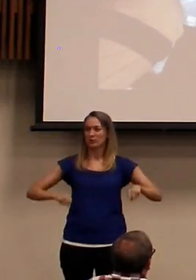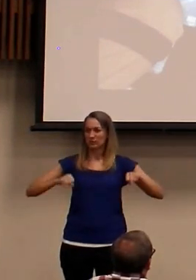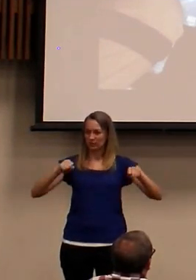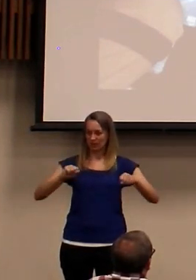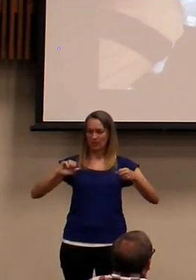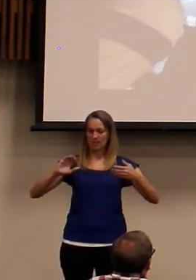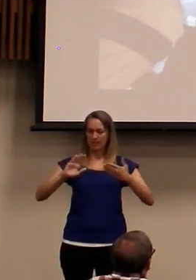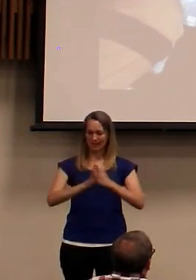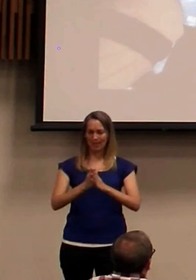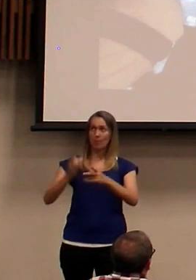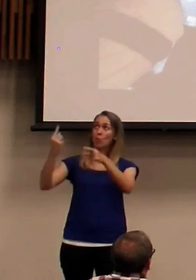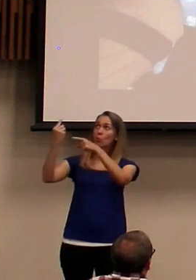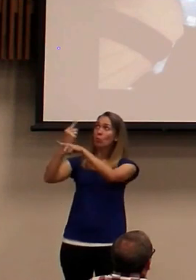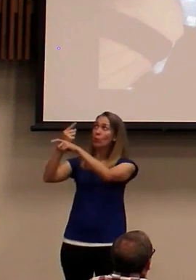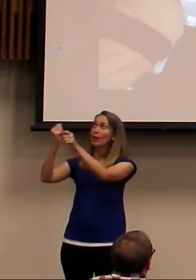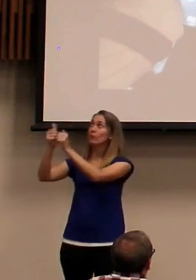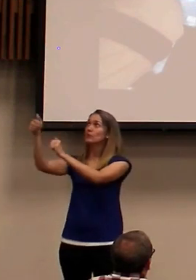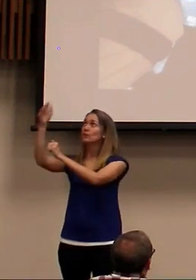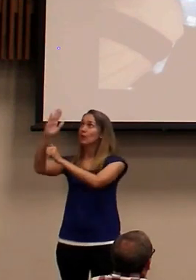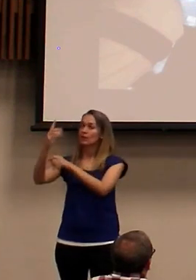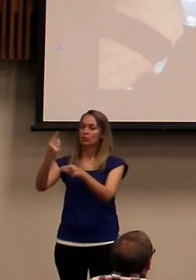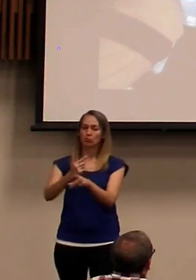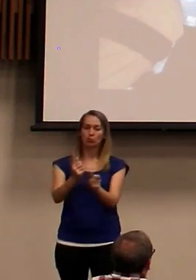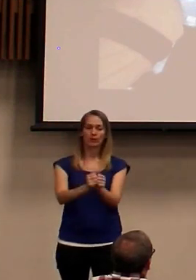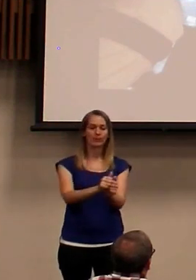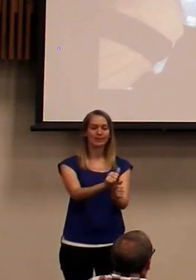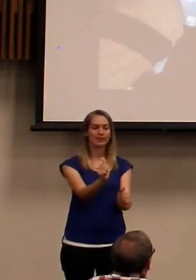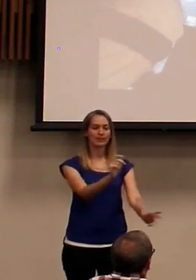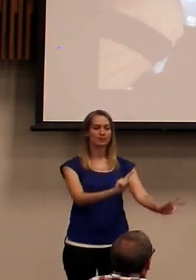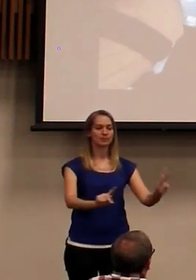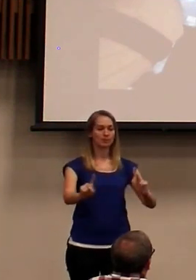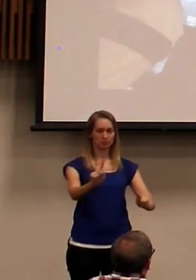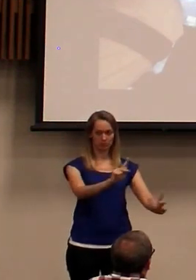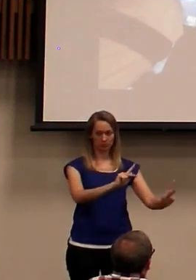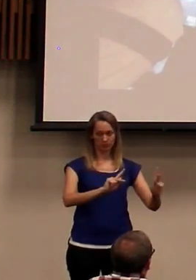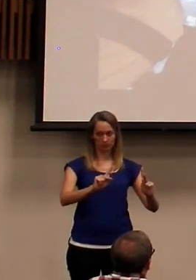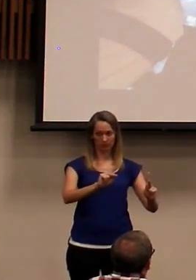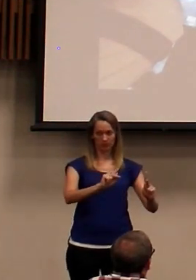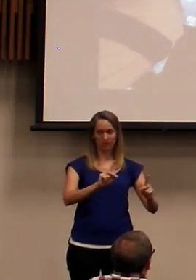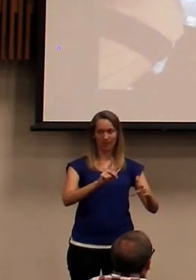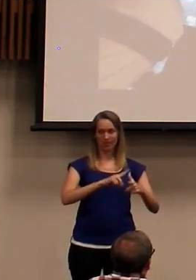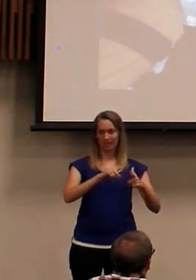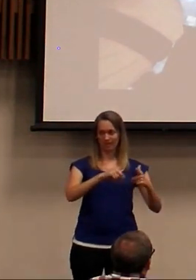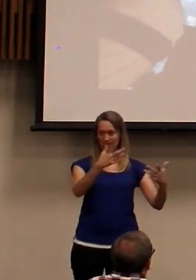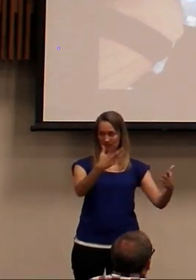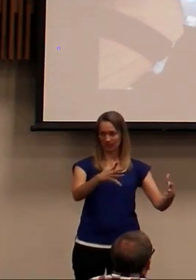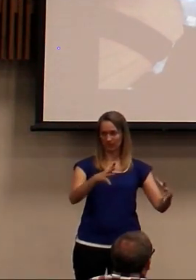and right with those you love around you. Then grab an oar.